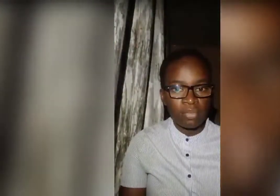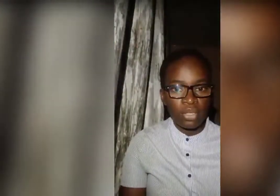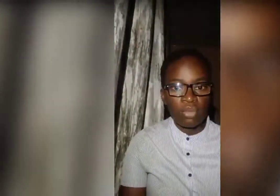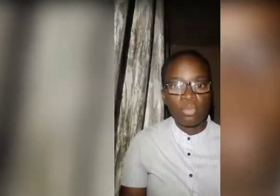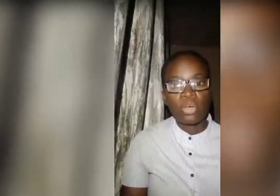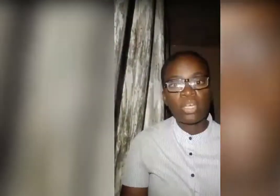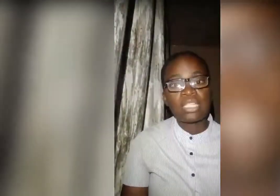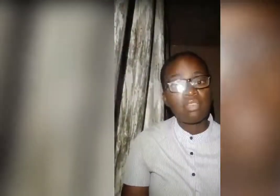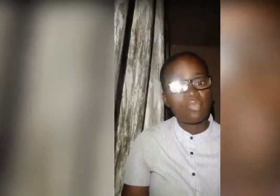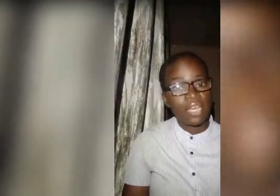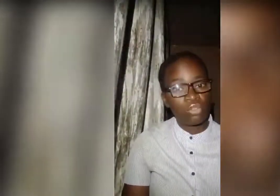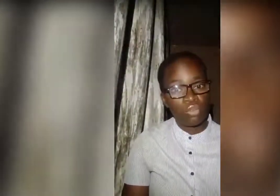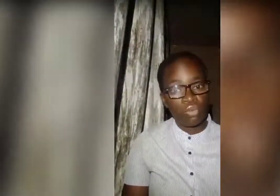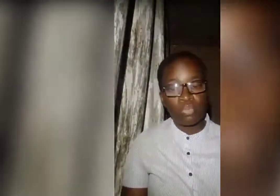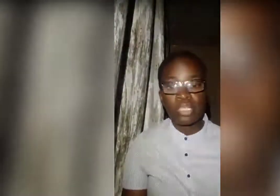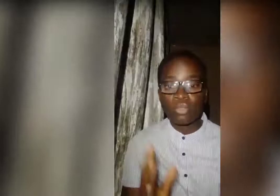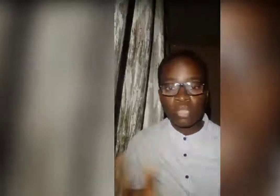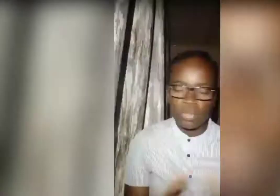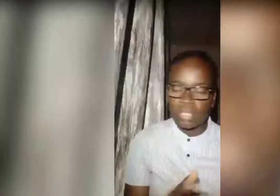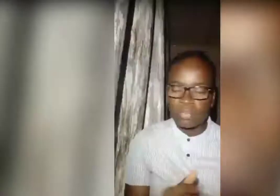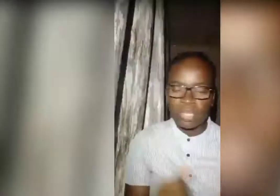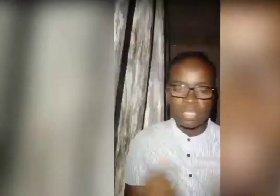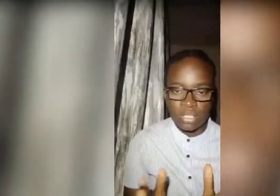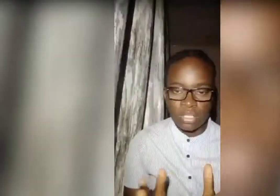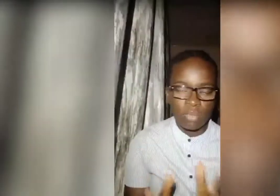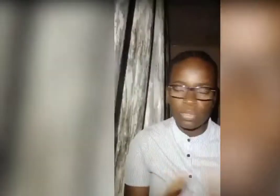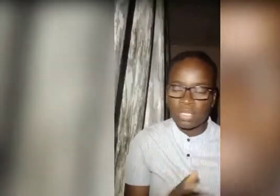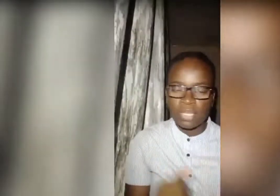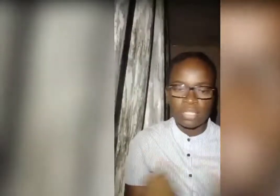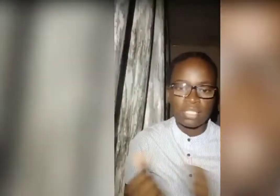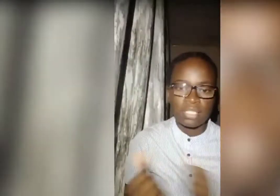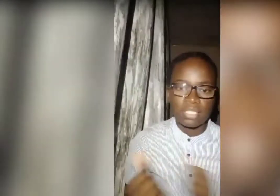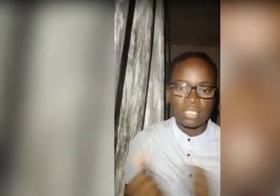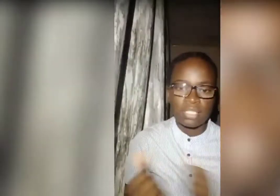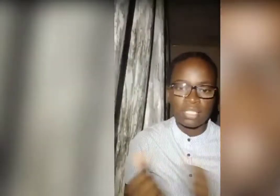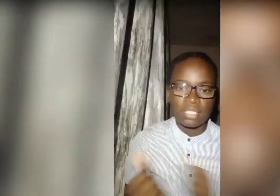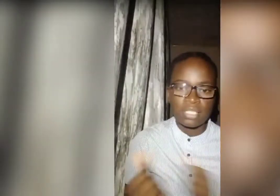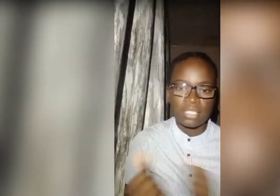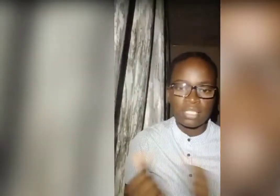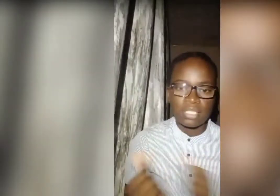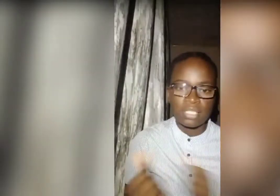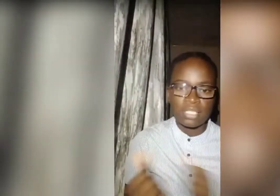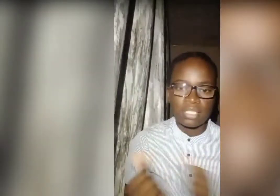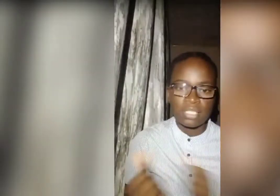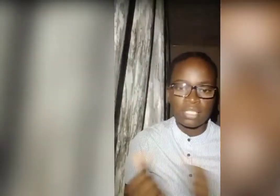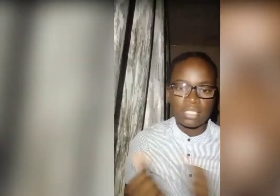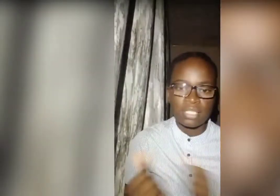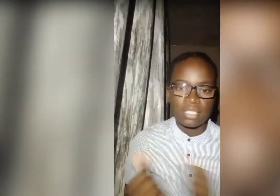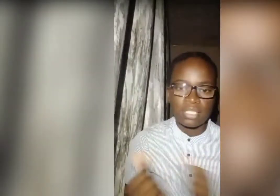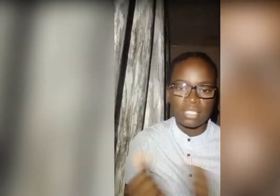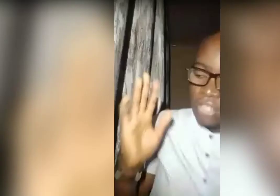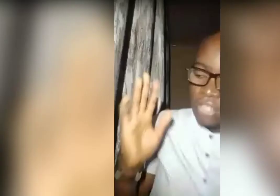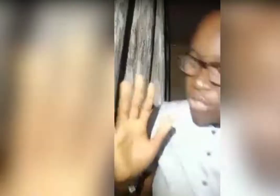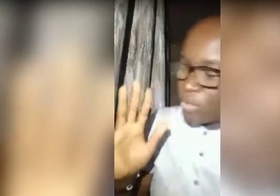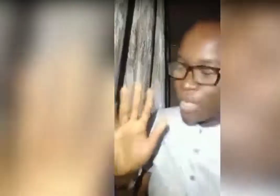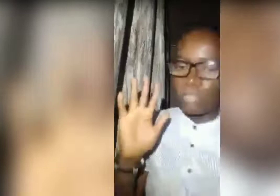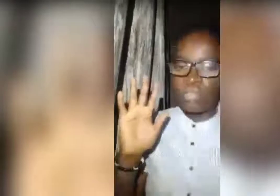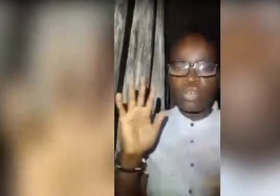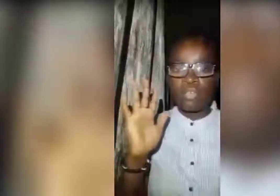don't get confused. It's almost about the same thing with the previous lesson in terms of the names of our fingers. So I don't know if you